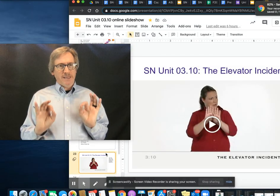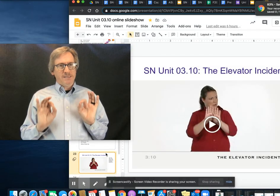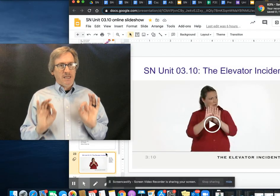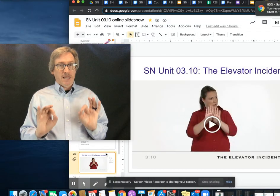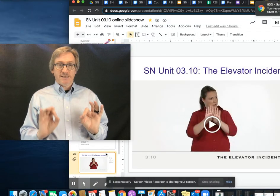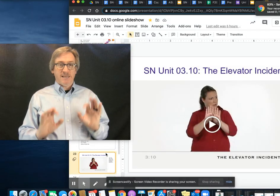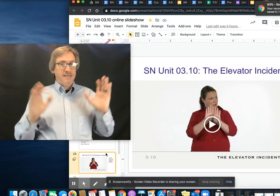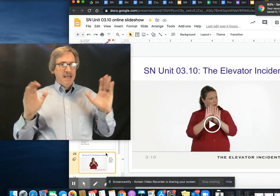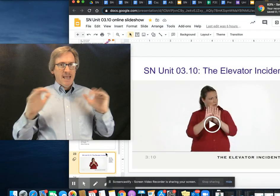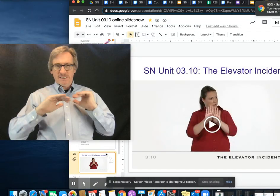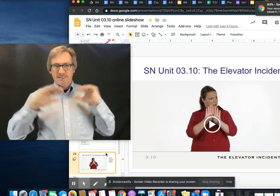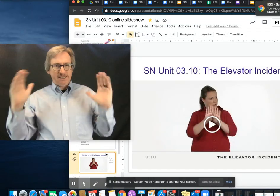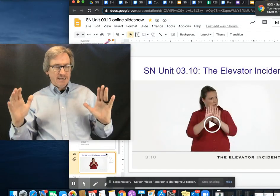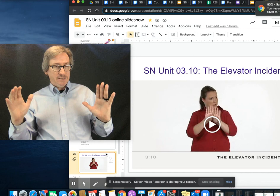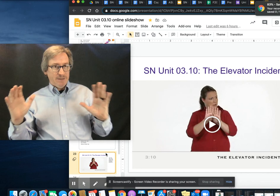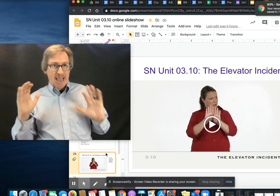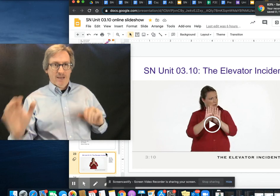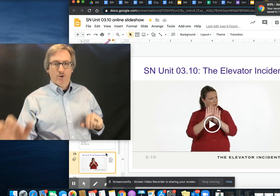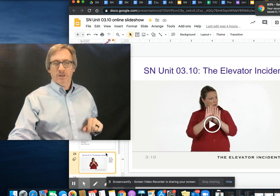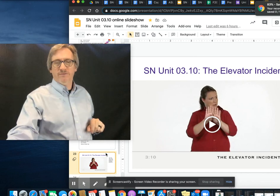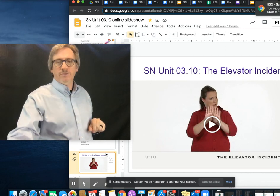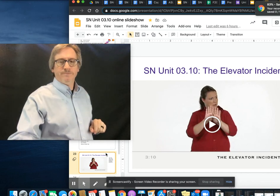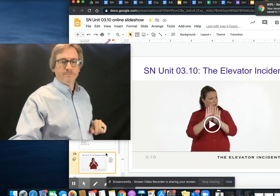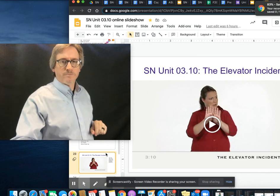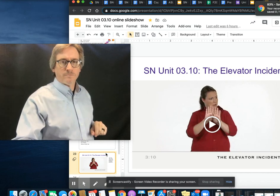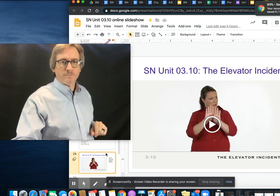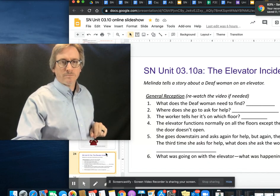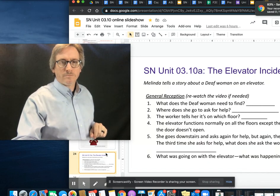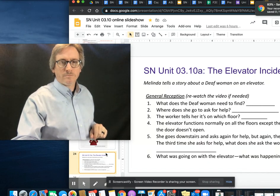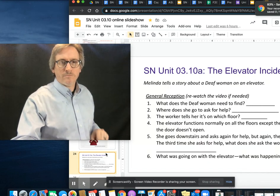it makes a lot of sense, and it's designed to be at your level.